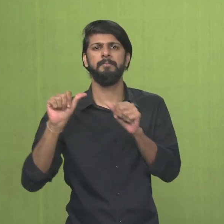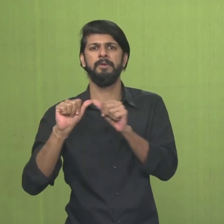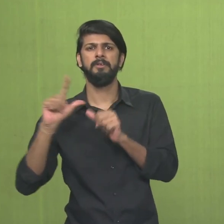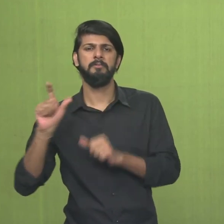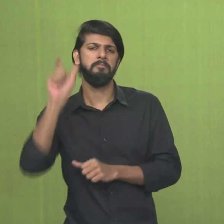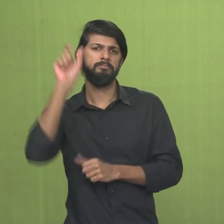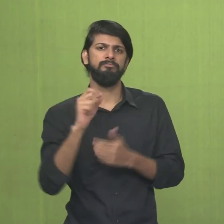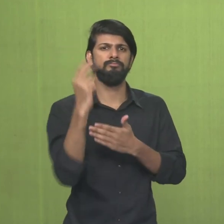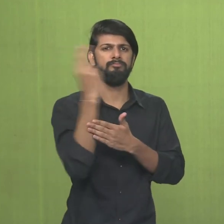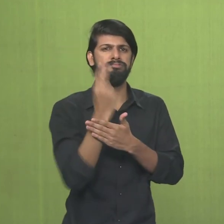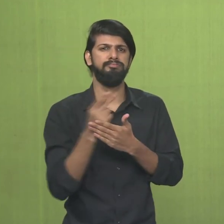Lal.